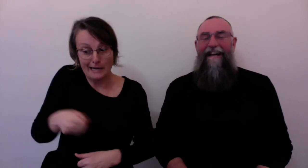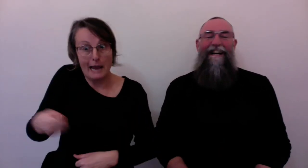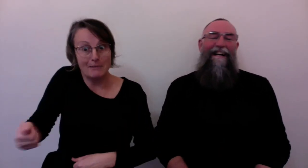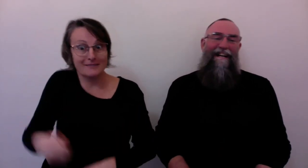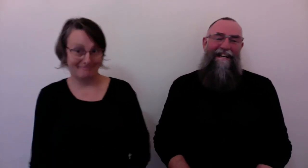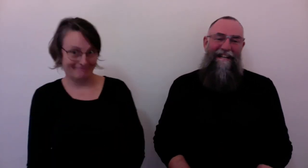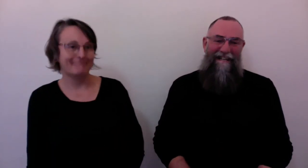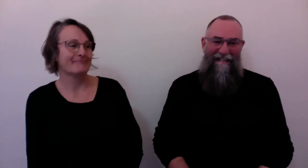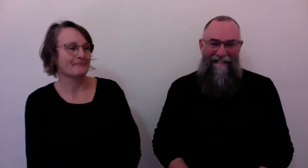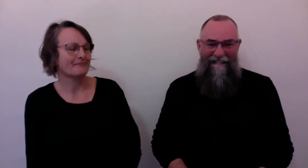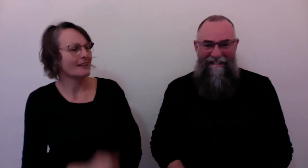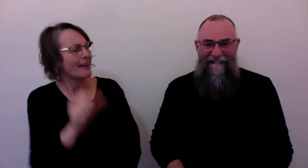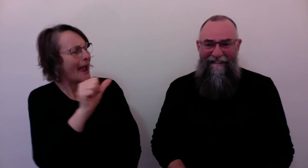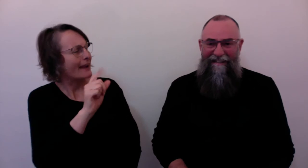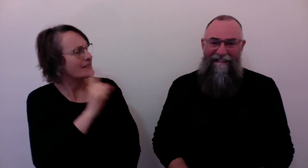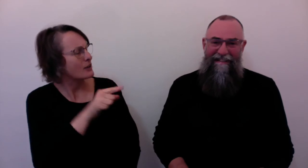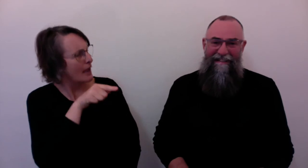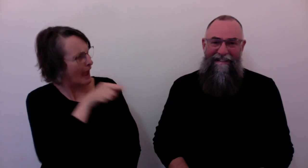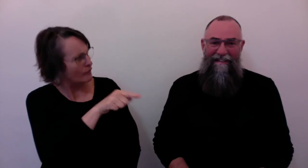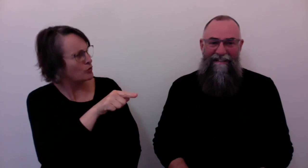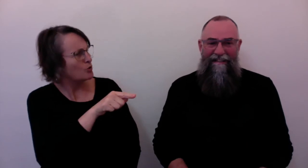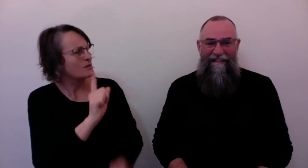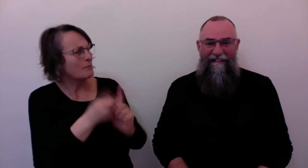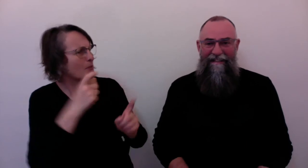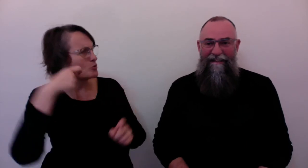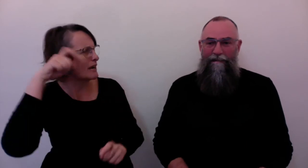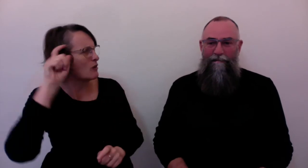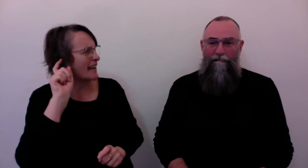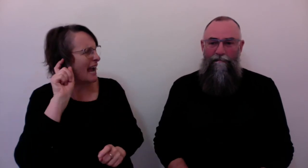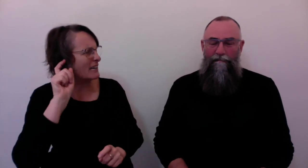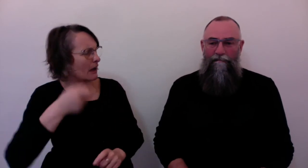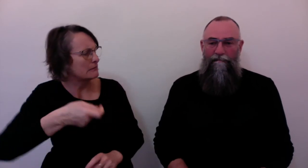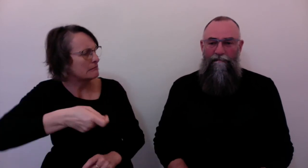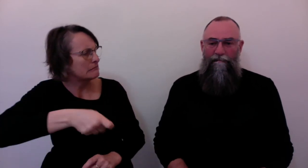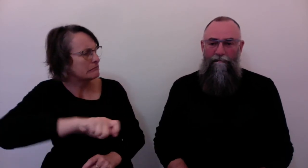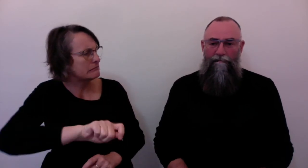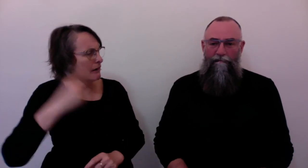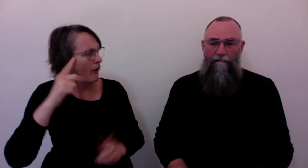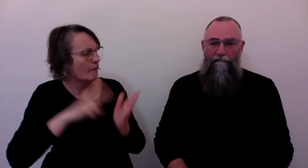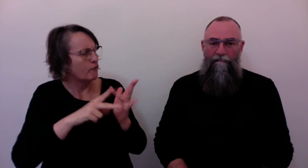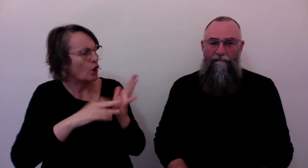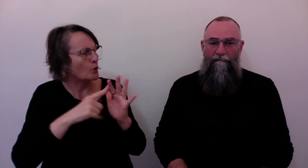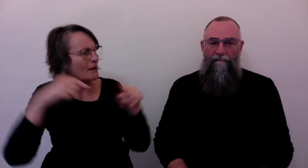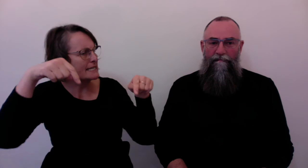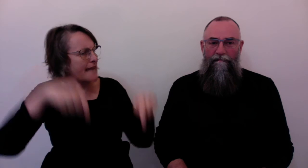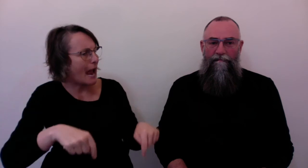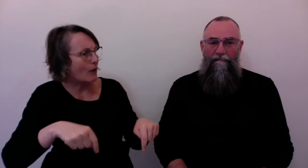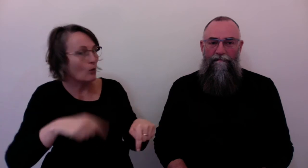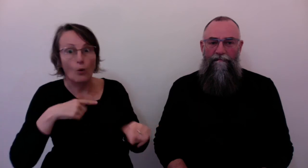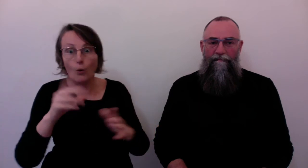your hearing aid to benefit you? Have you ever just been in a boring lecture at school Aeroplane. Just want to go to sleep. Yeah, and you